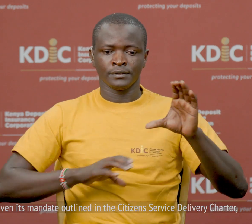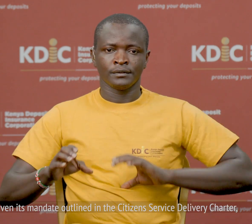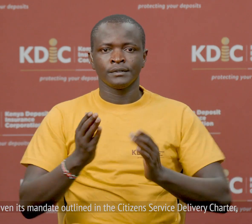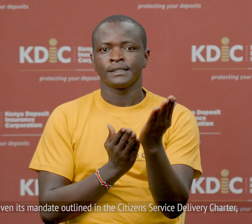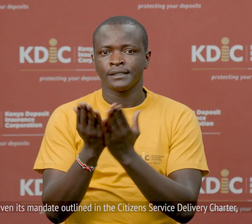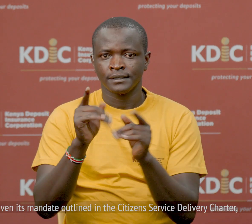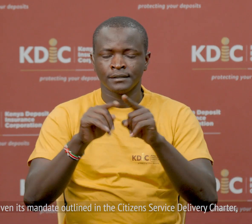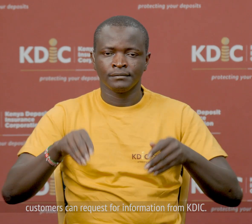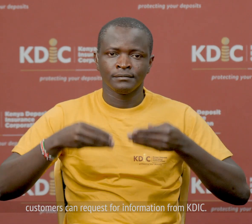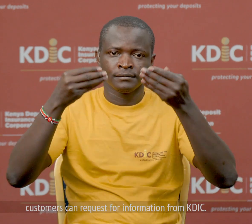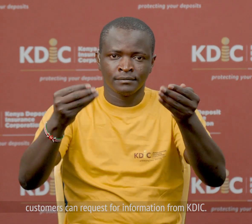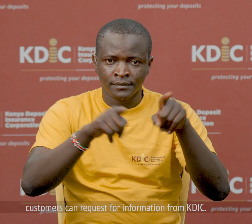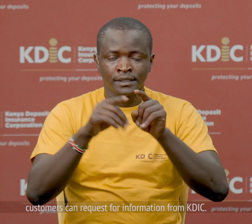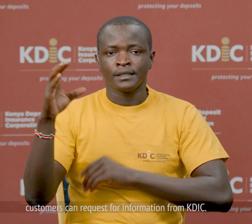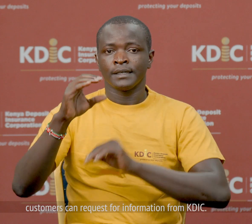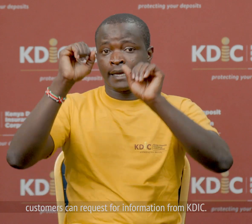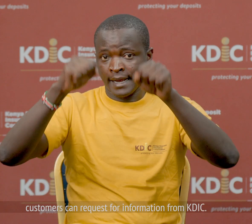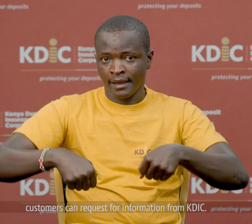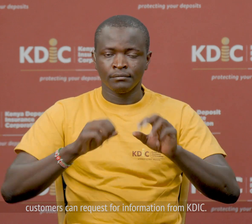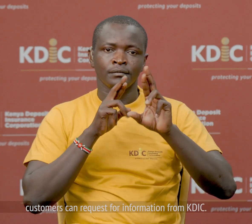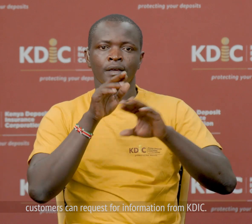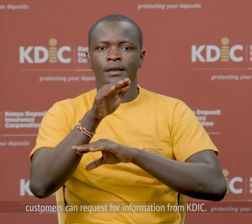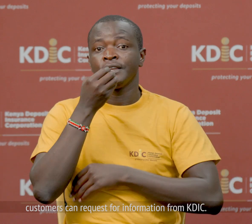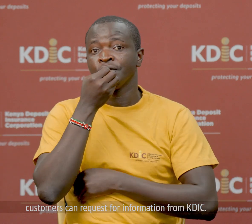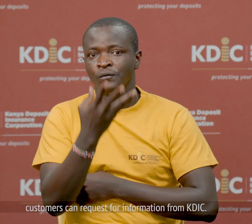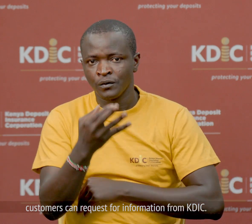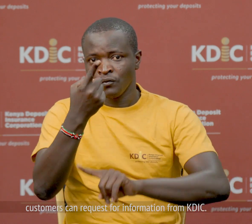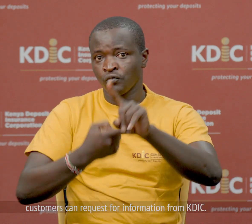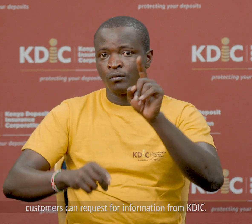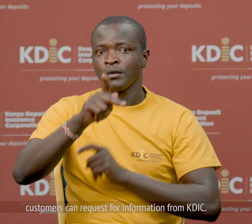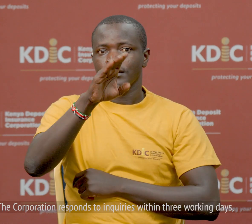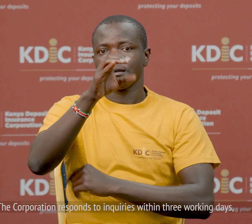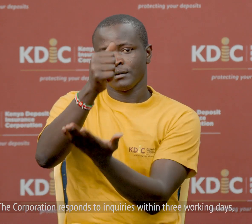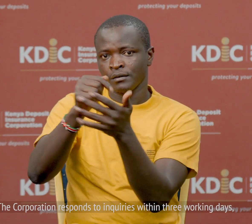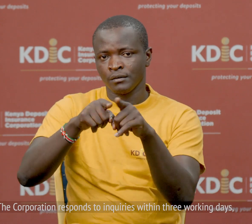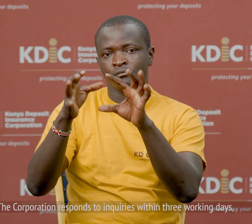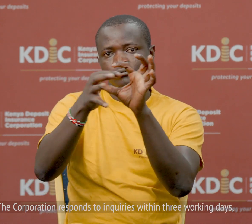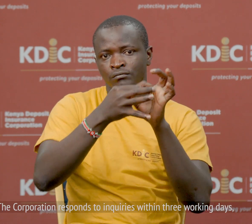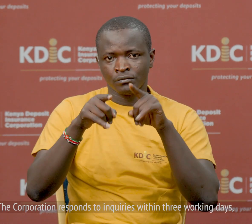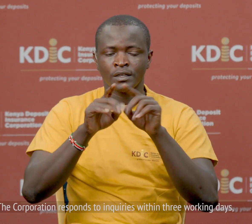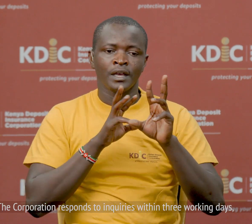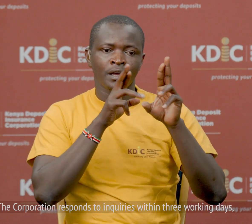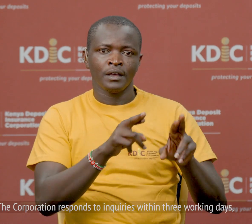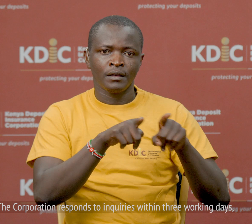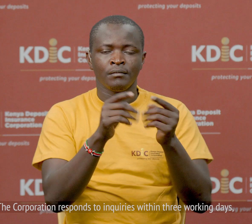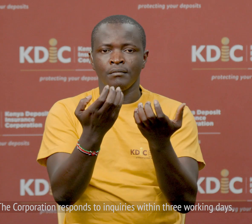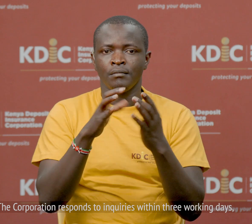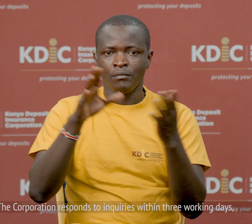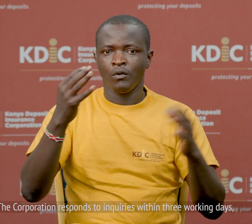Delivery Charter, customers can request information from KDIC. The corporation responds to inquiries within 3